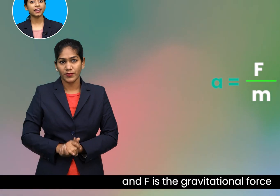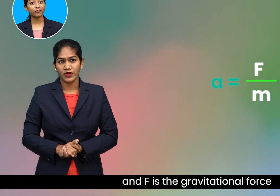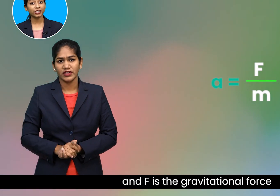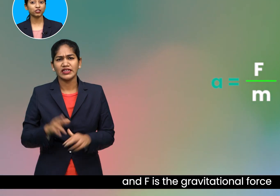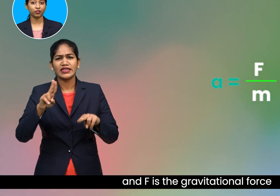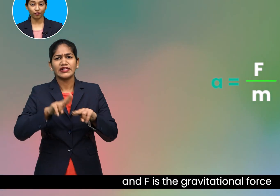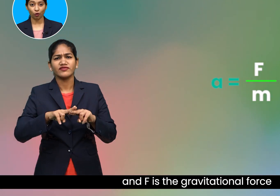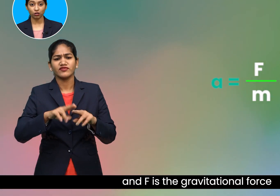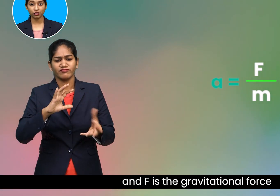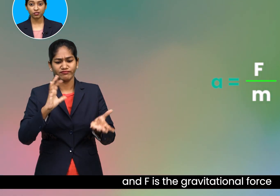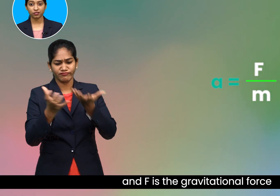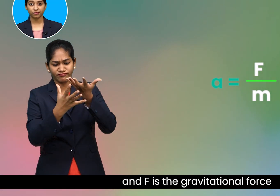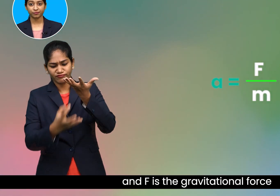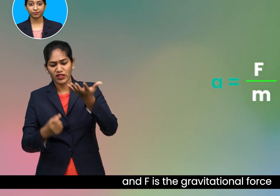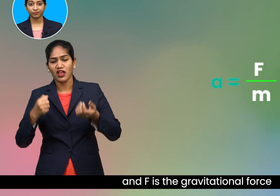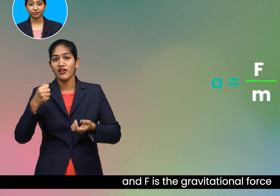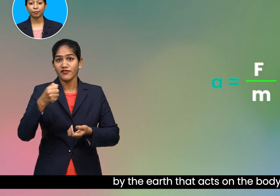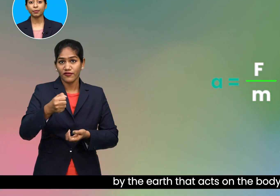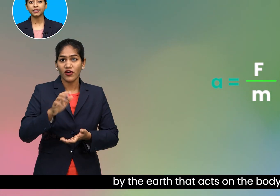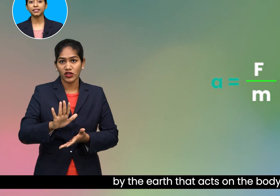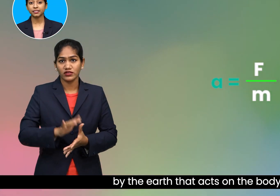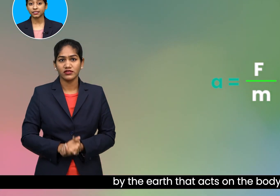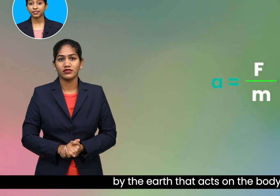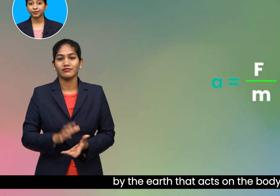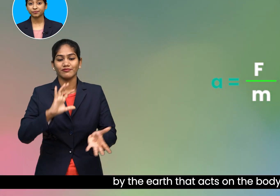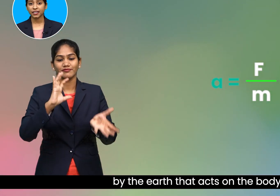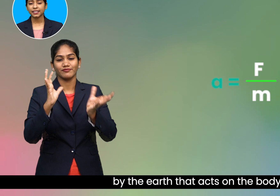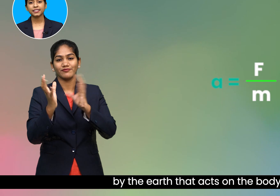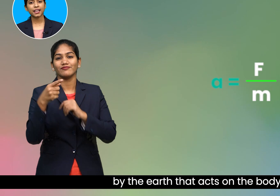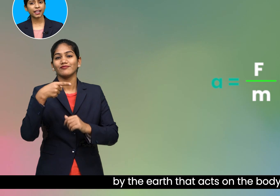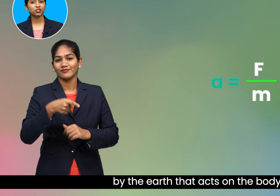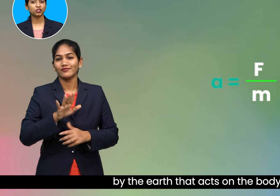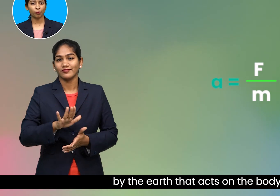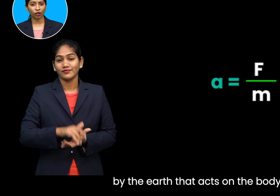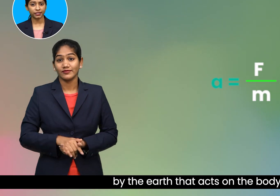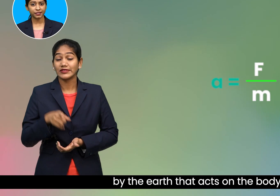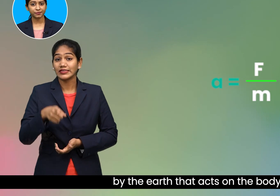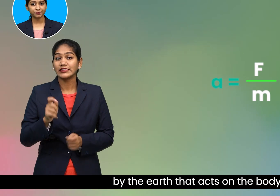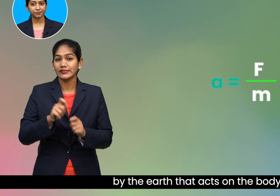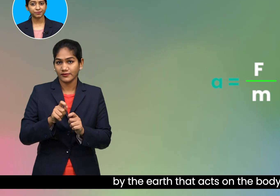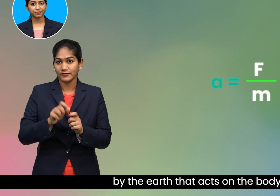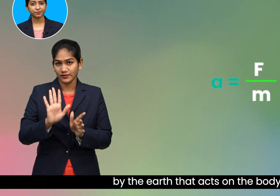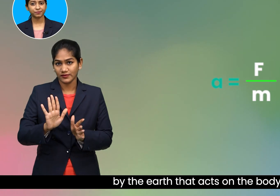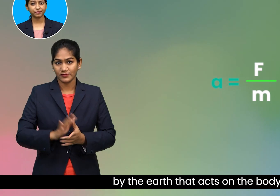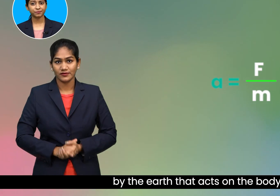is the gravitational force by the earth that acts on the body